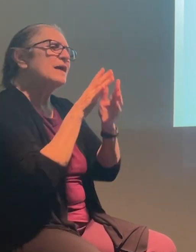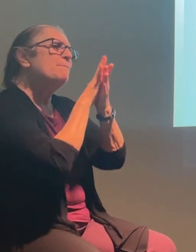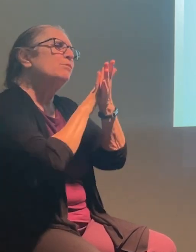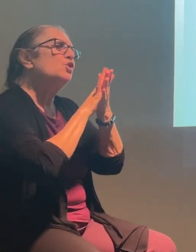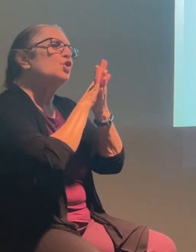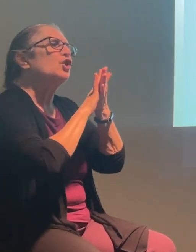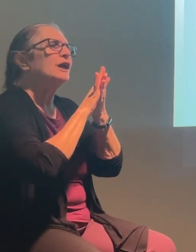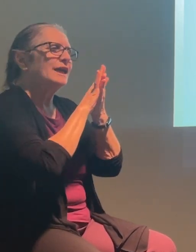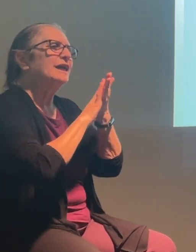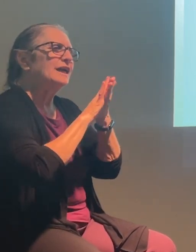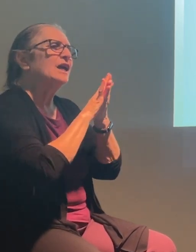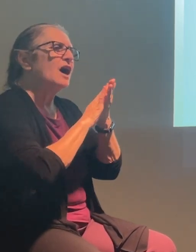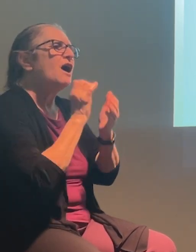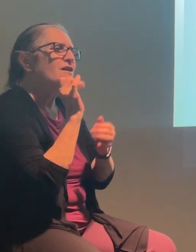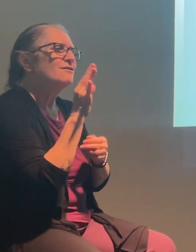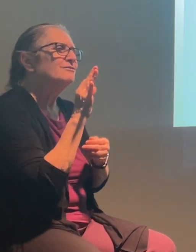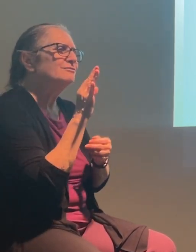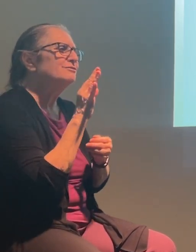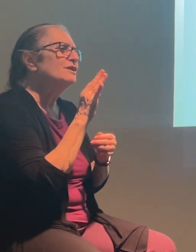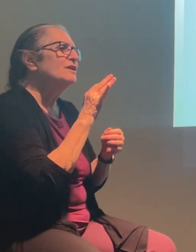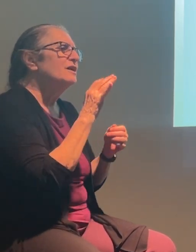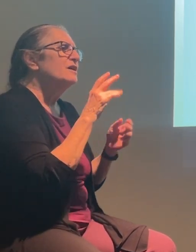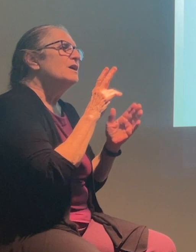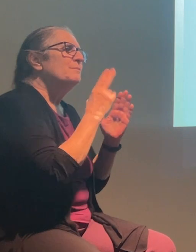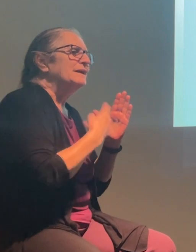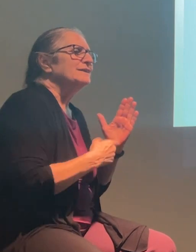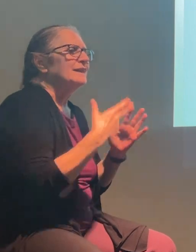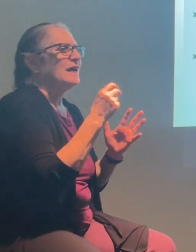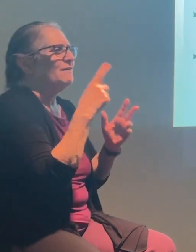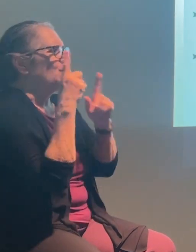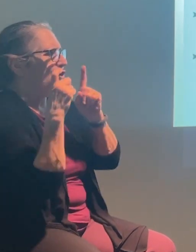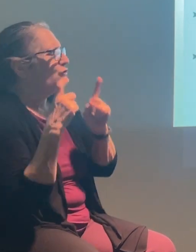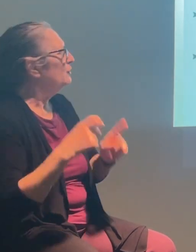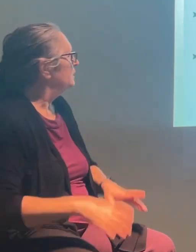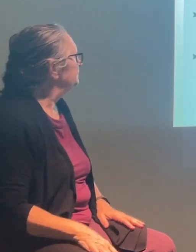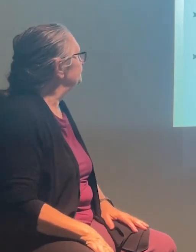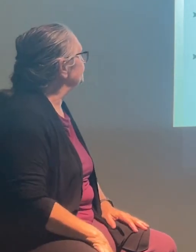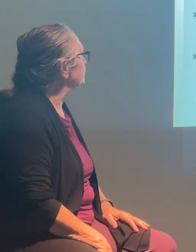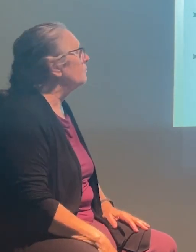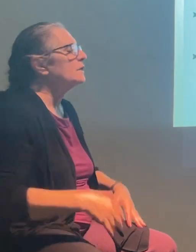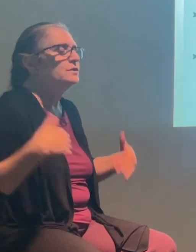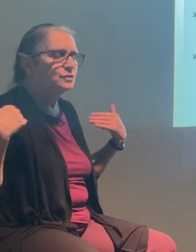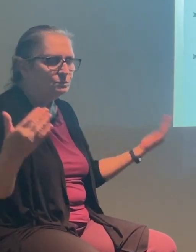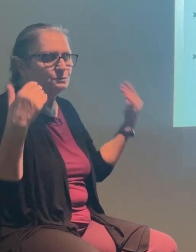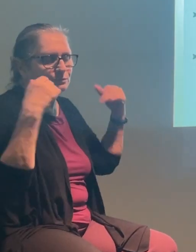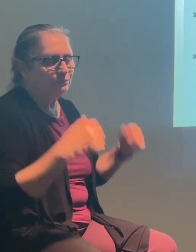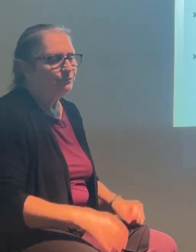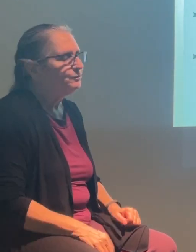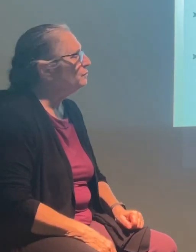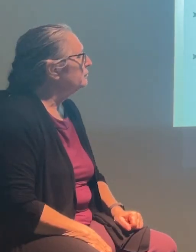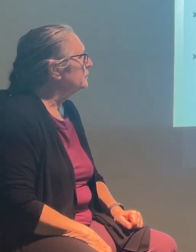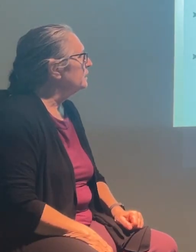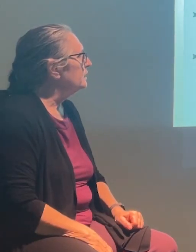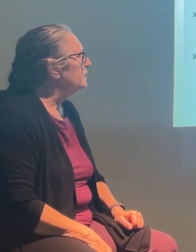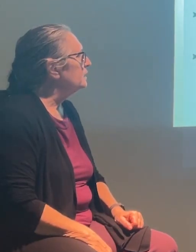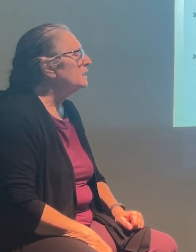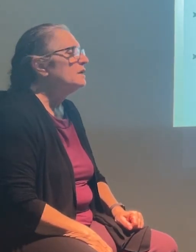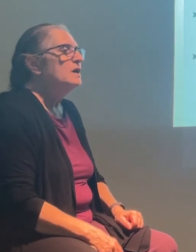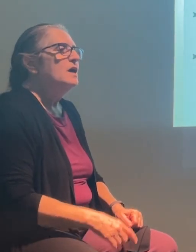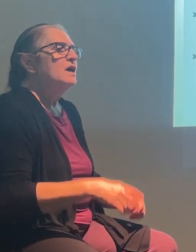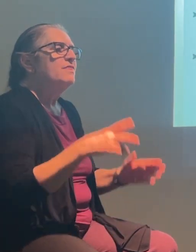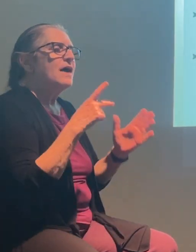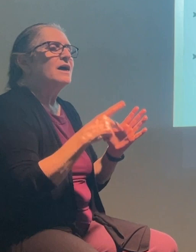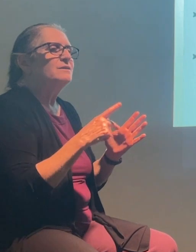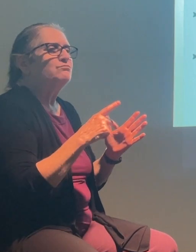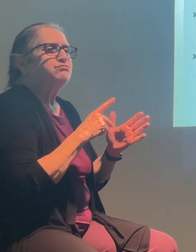long exposure, I presume. Not 20 minutes, but probably a few minutes. So here we go. So the professional relationship